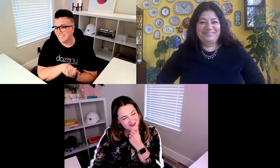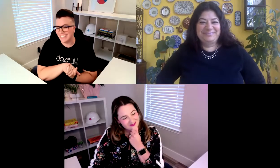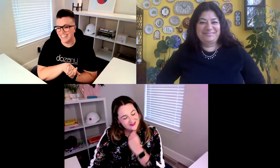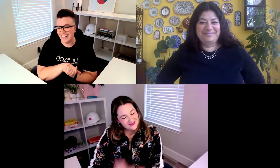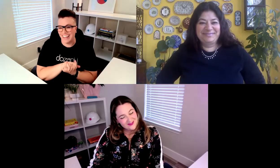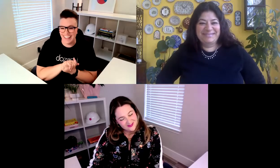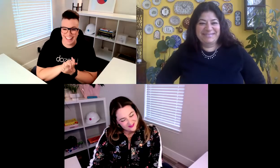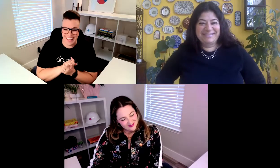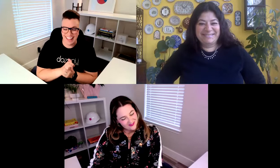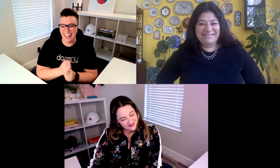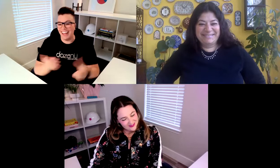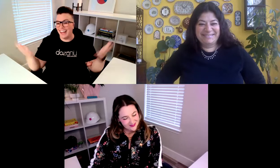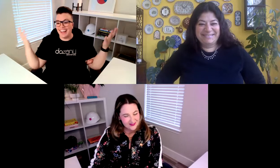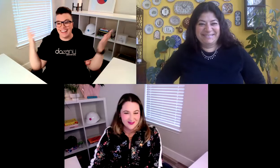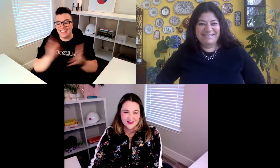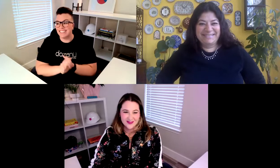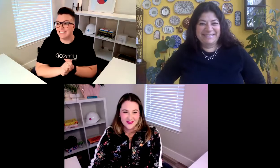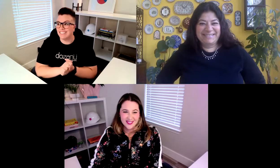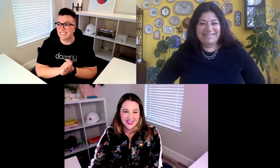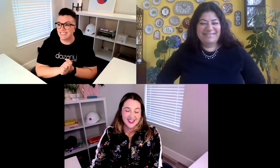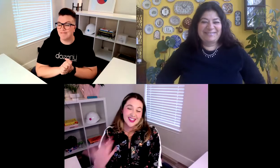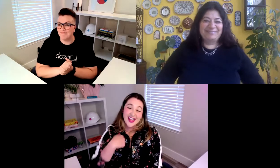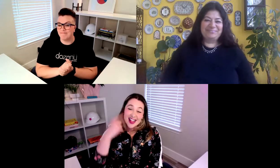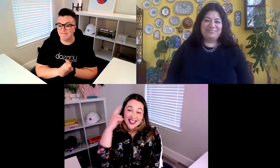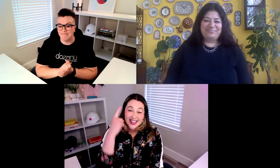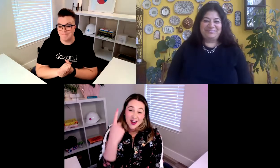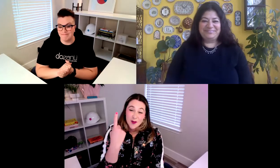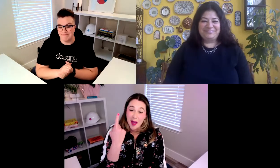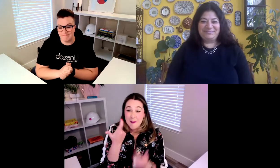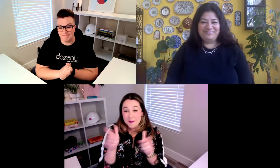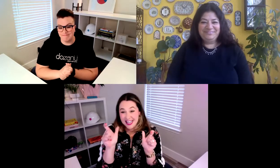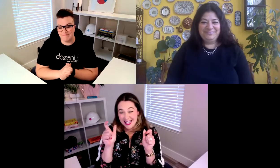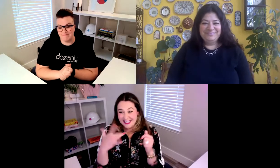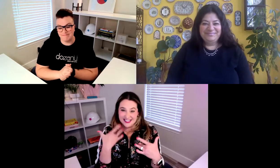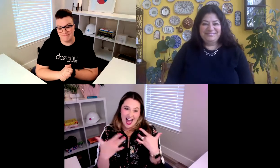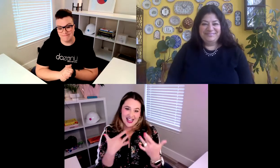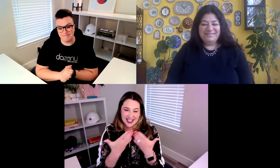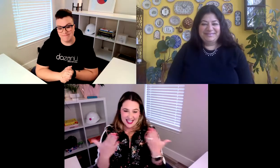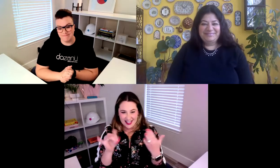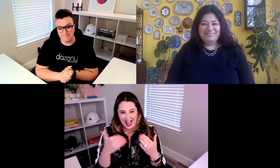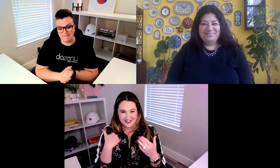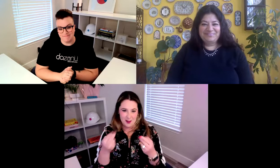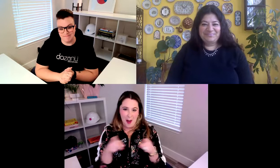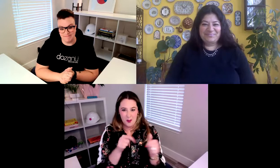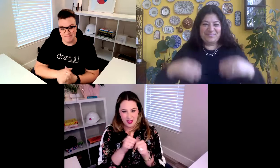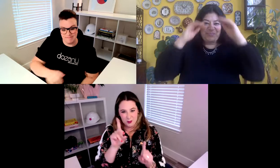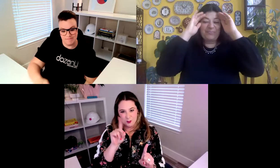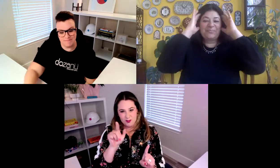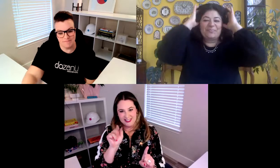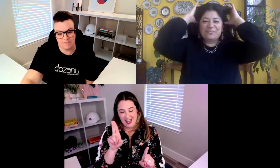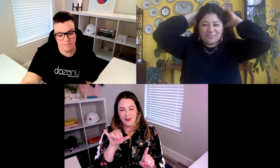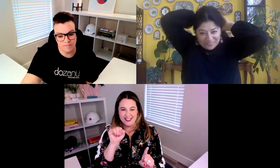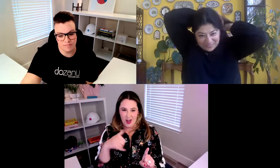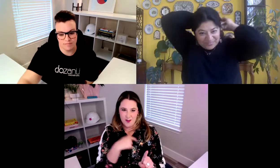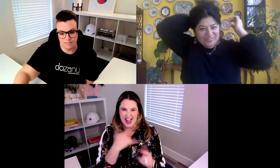This is Michelle. I'm thinking. This is Catherine. I will refer to you, Michelle. This is Michelle. I think one big and